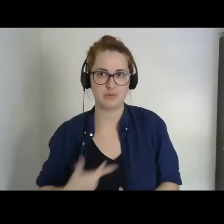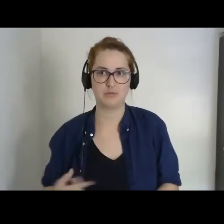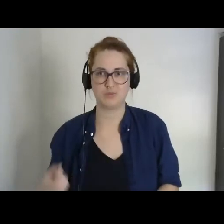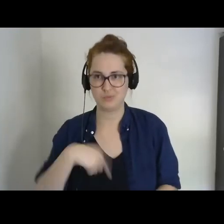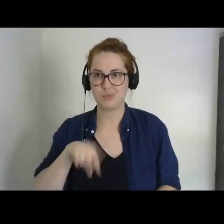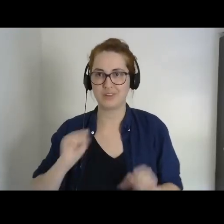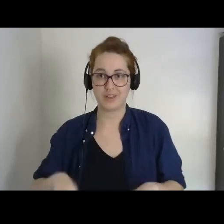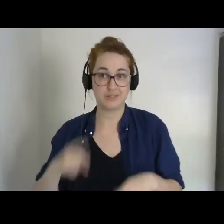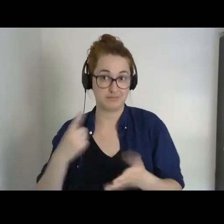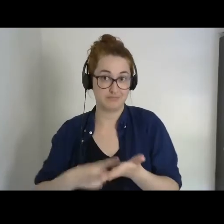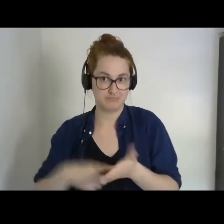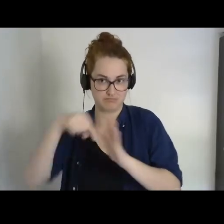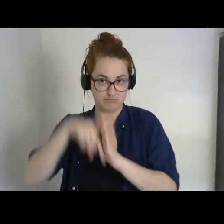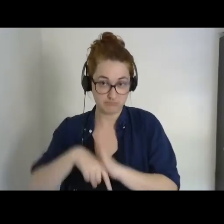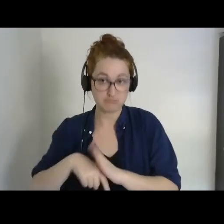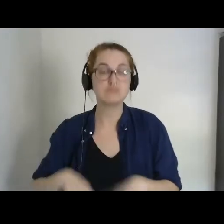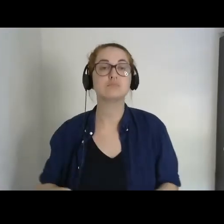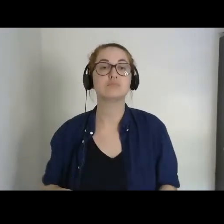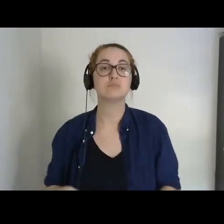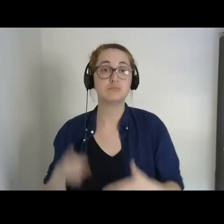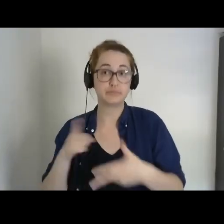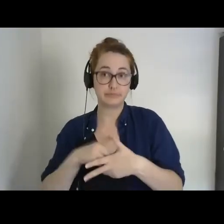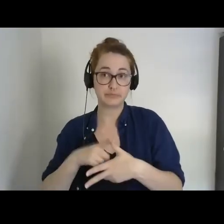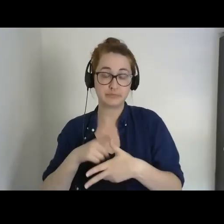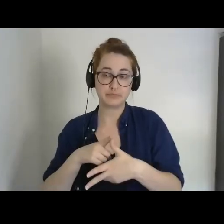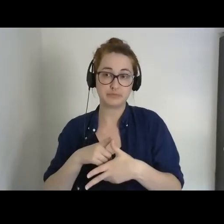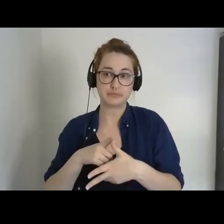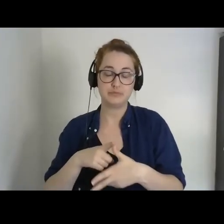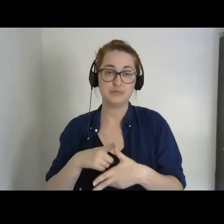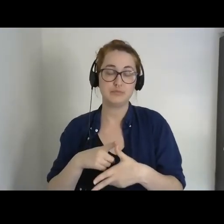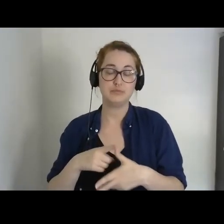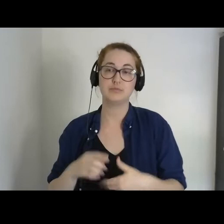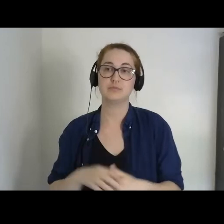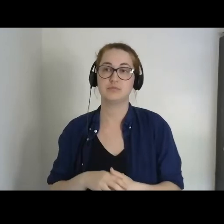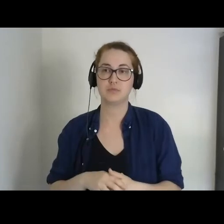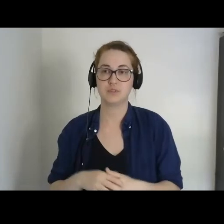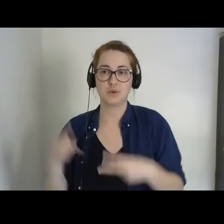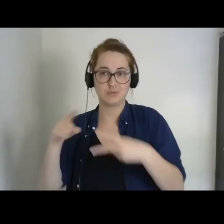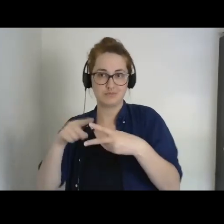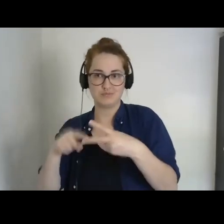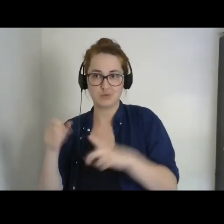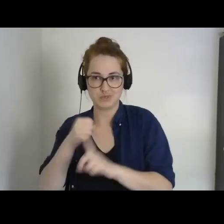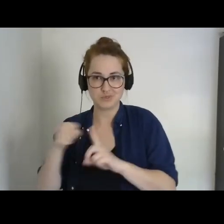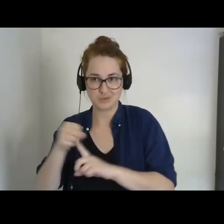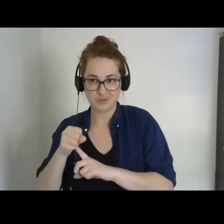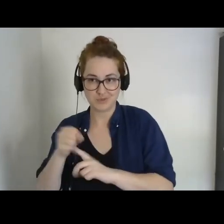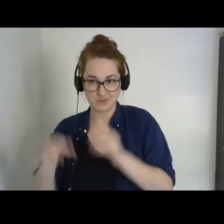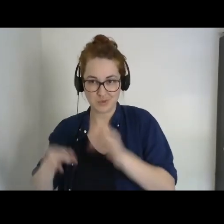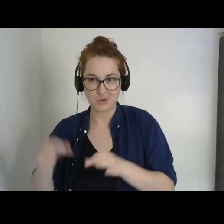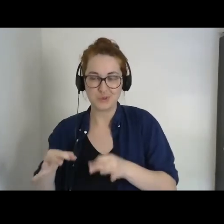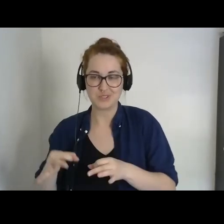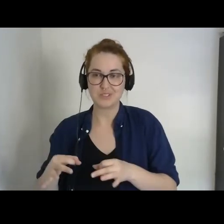moderated discussion. So the first point that arises from these cases is sort of the